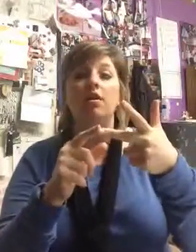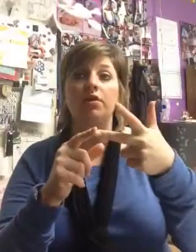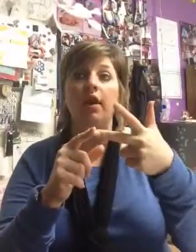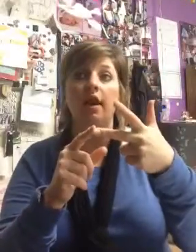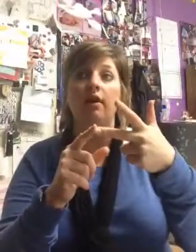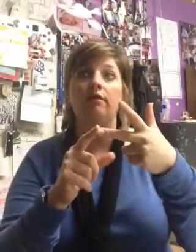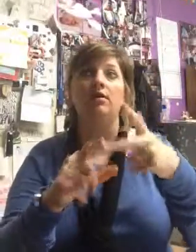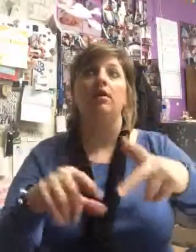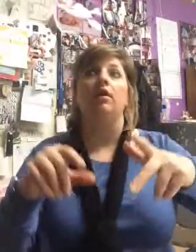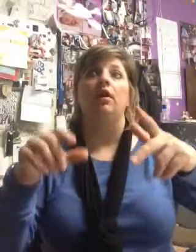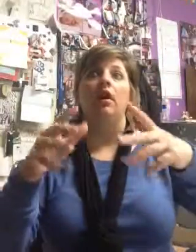then you have